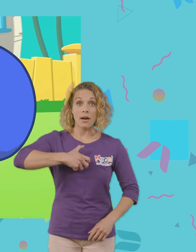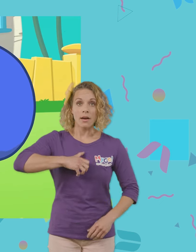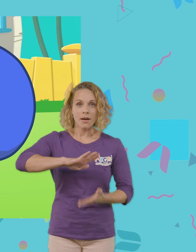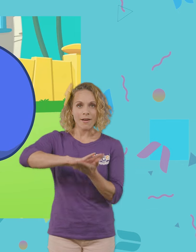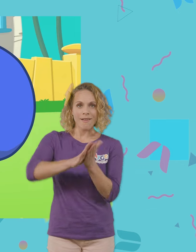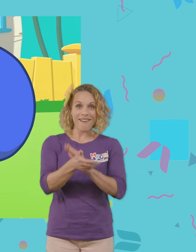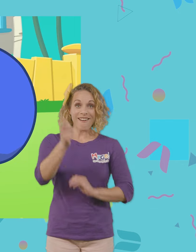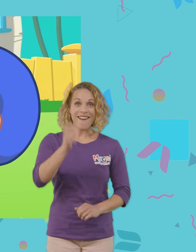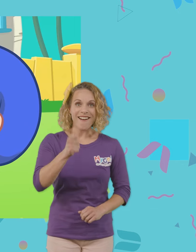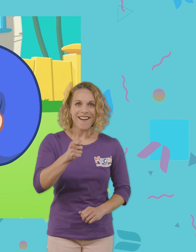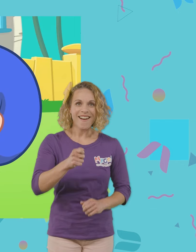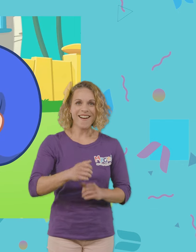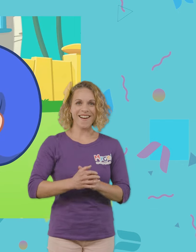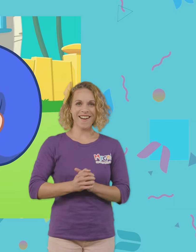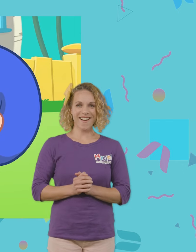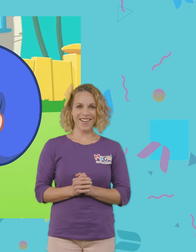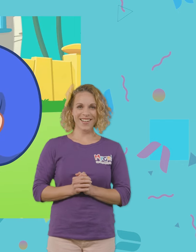a hammer.